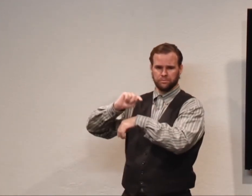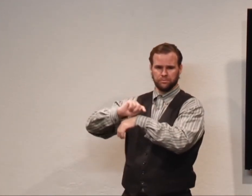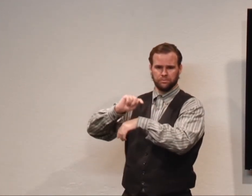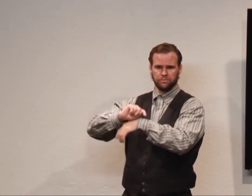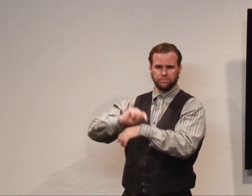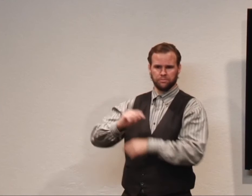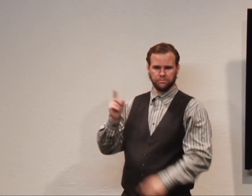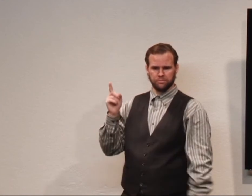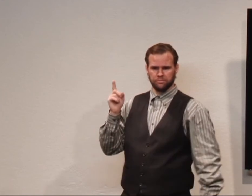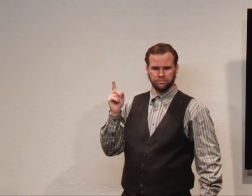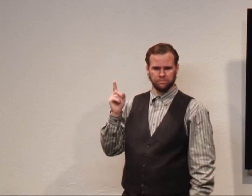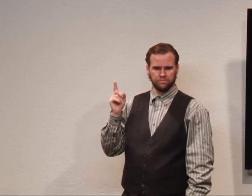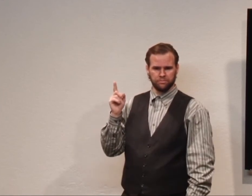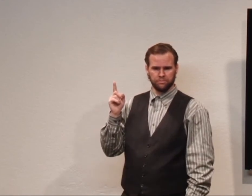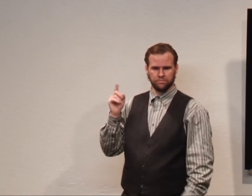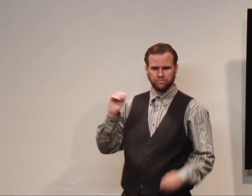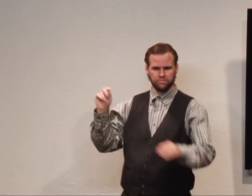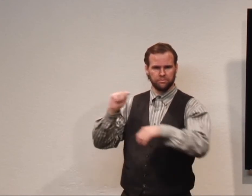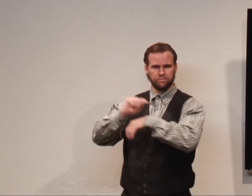it,